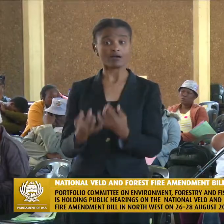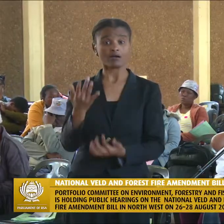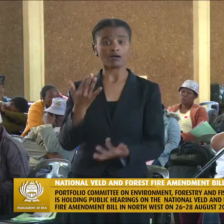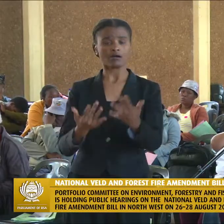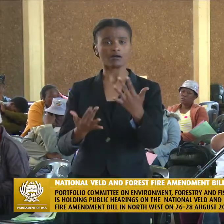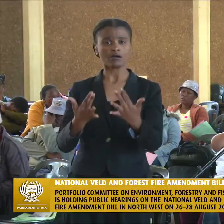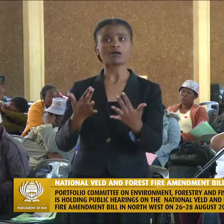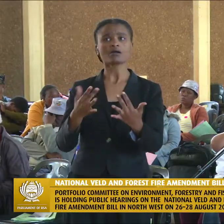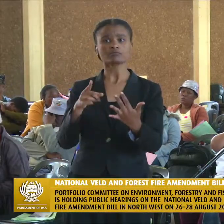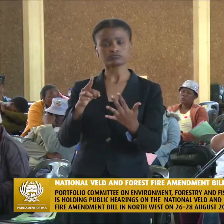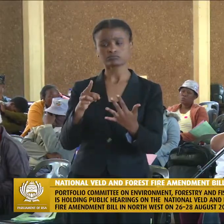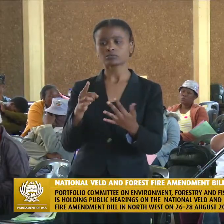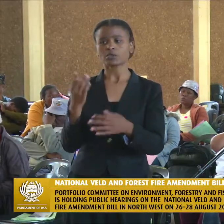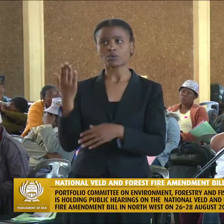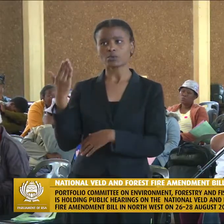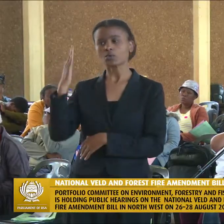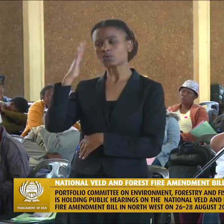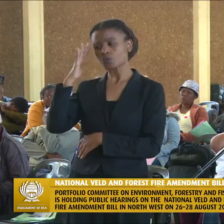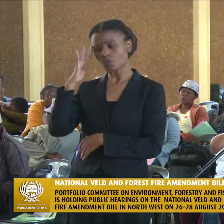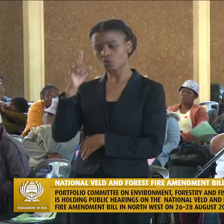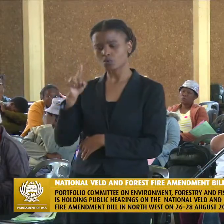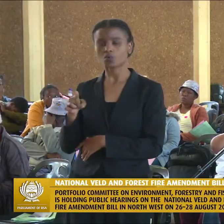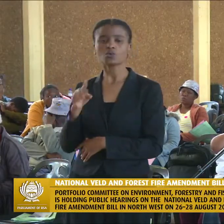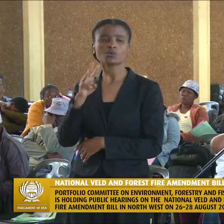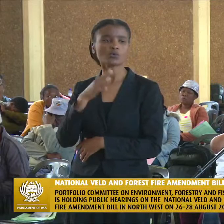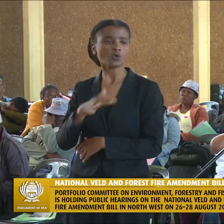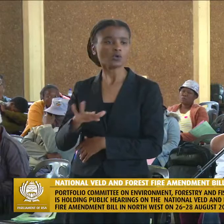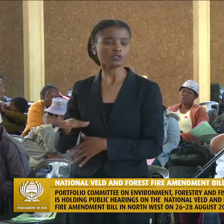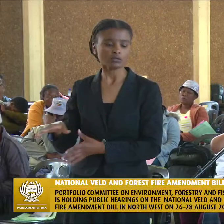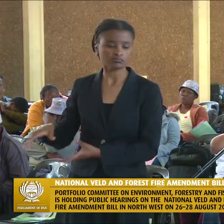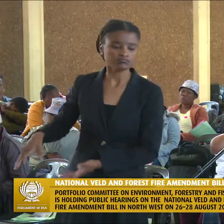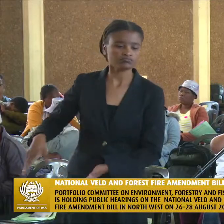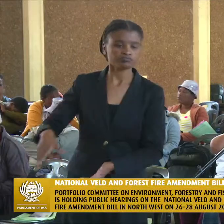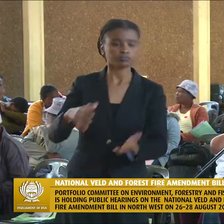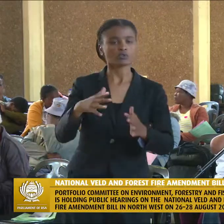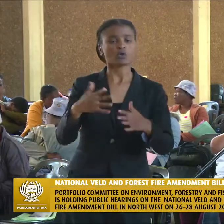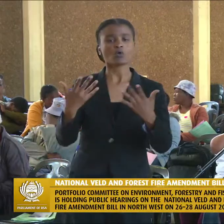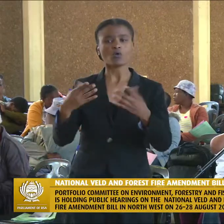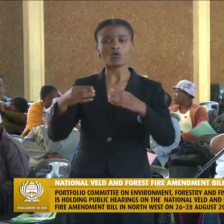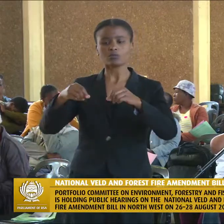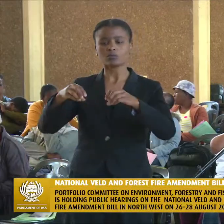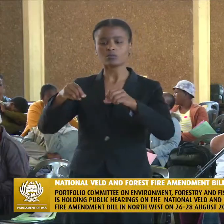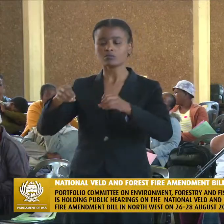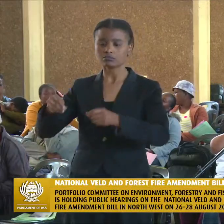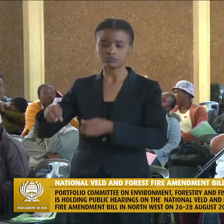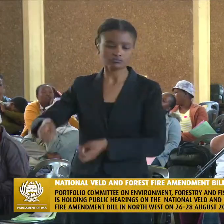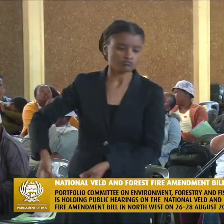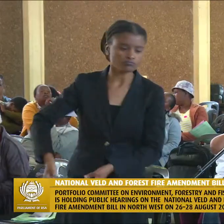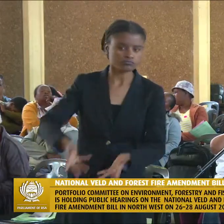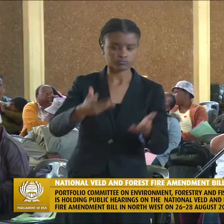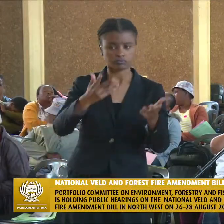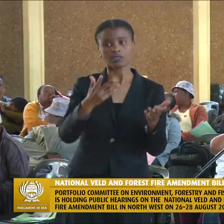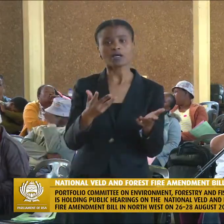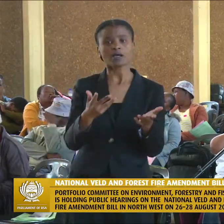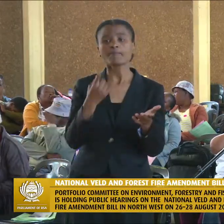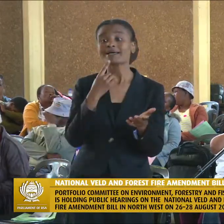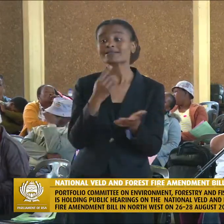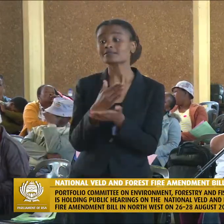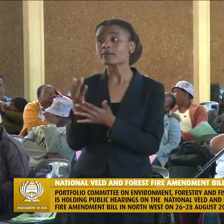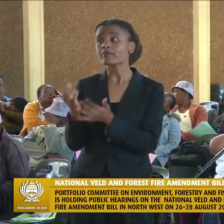but there are fires which you can't use those we need that training we need that education